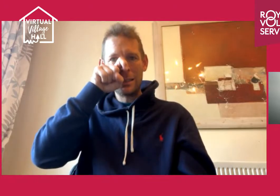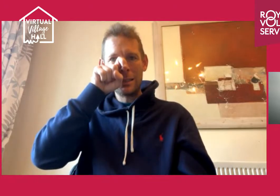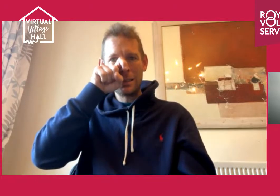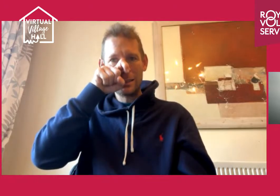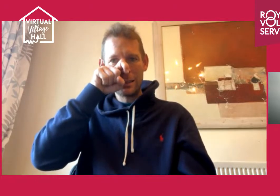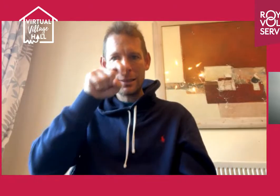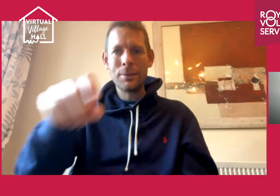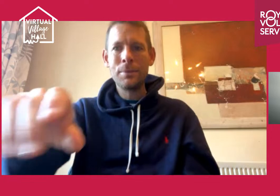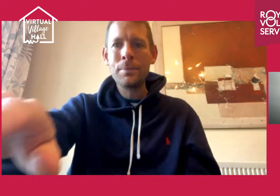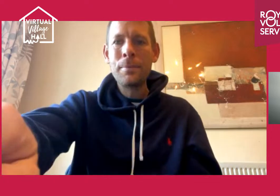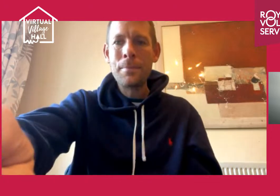Parrot.